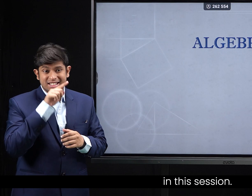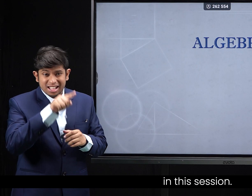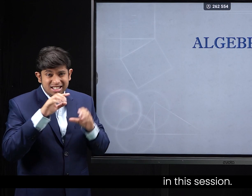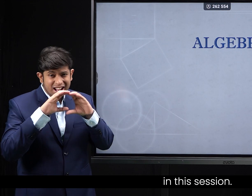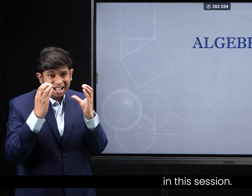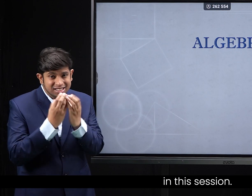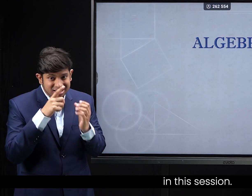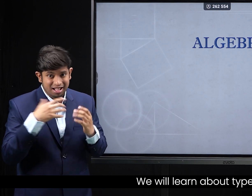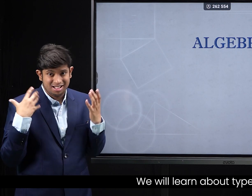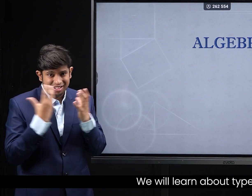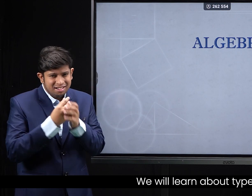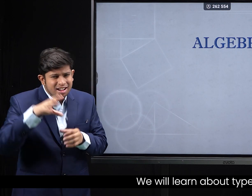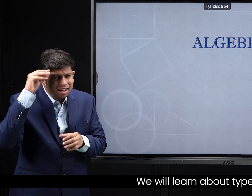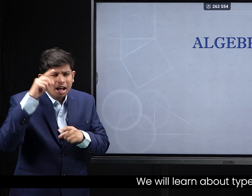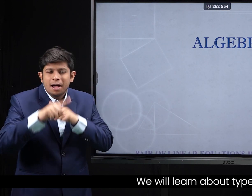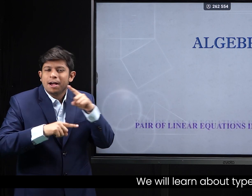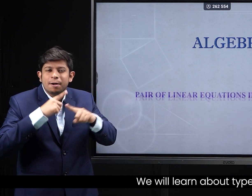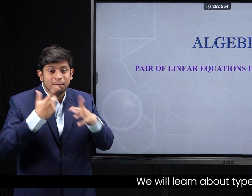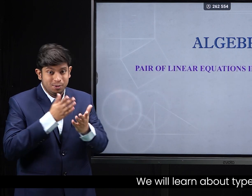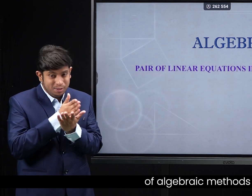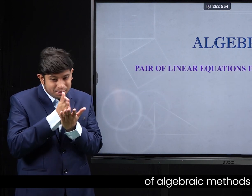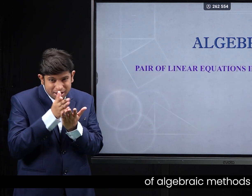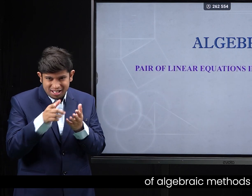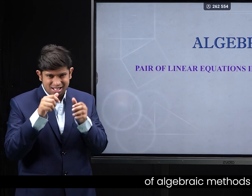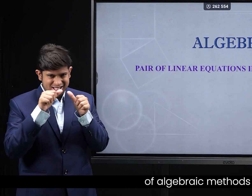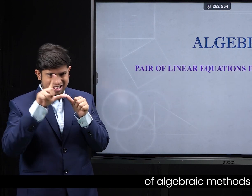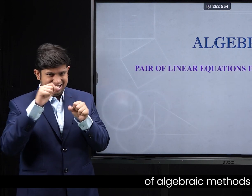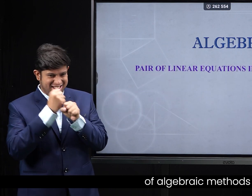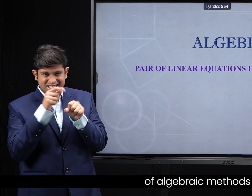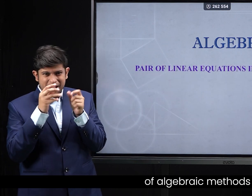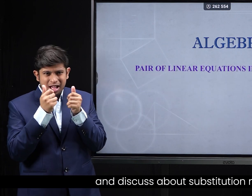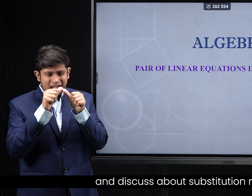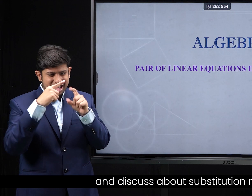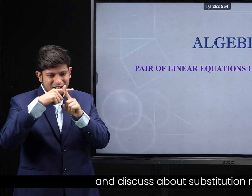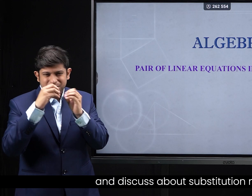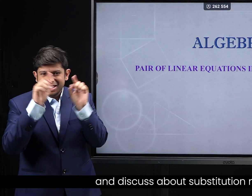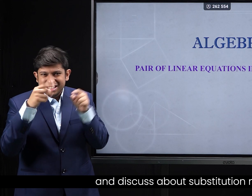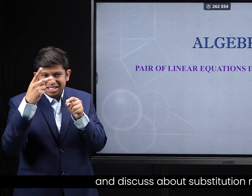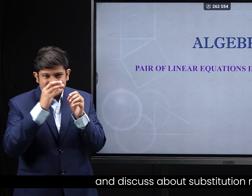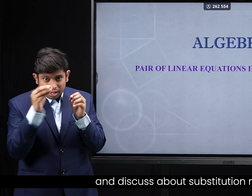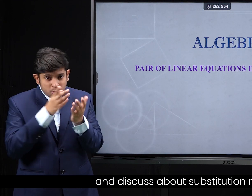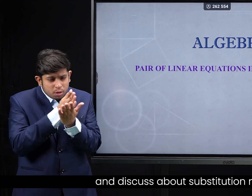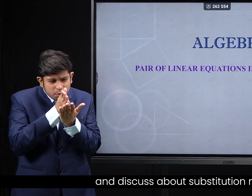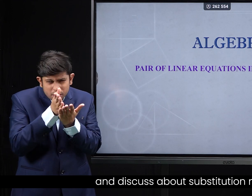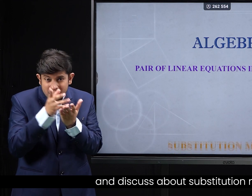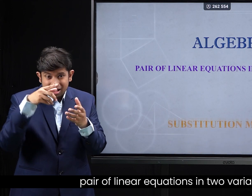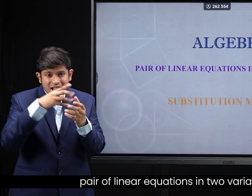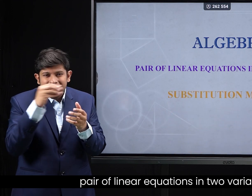In this session, we will learn about types of algebraic methods and discuss about substitution method of pair of